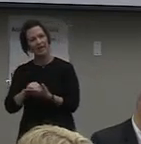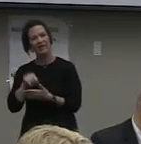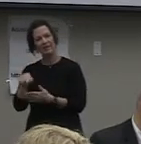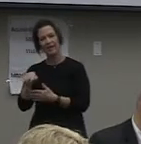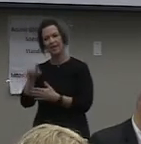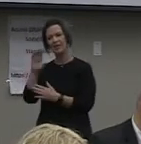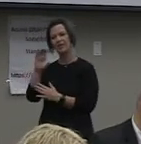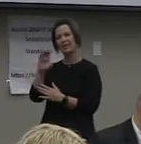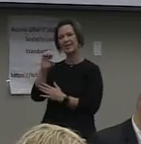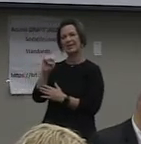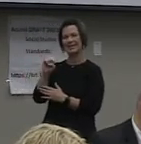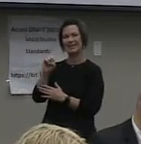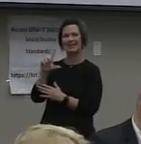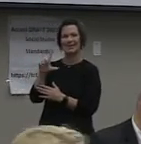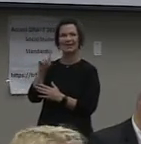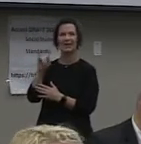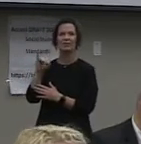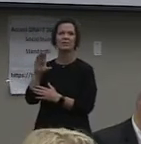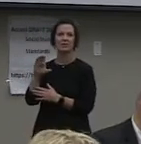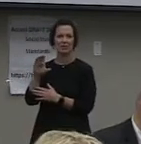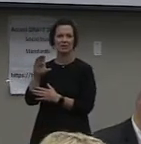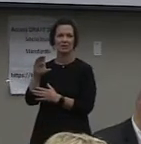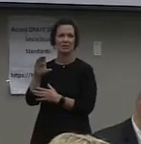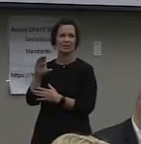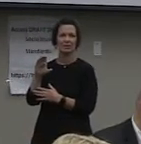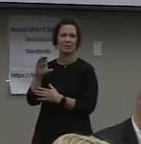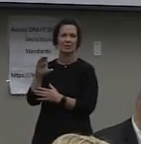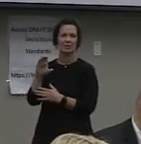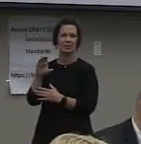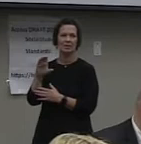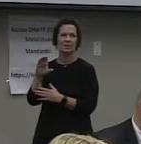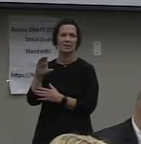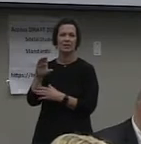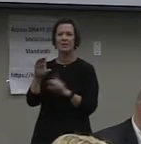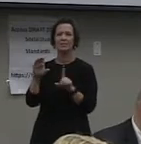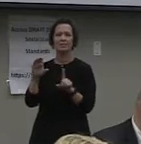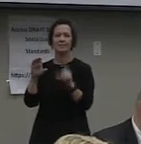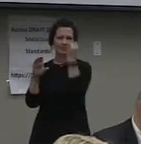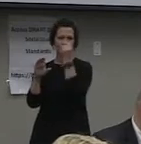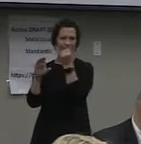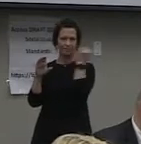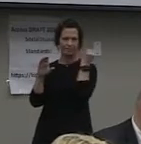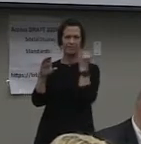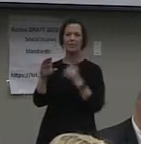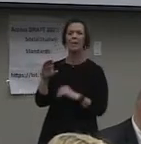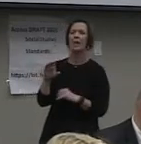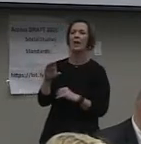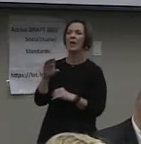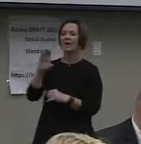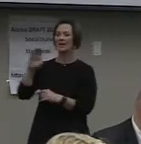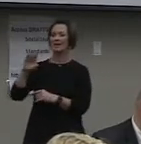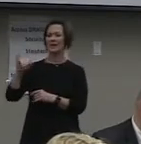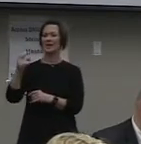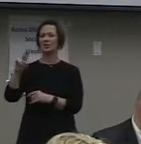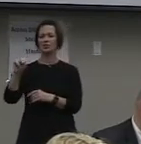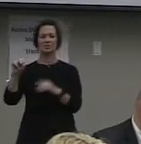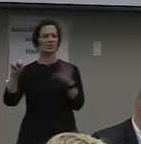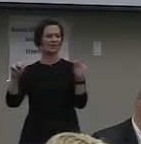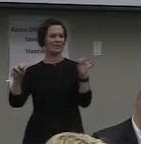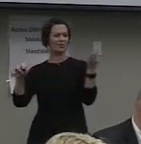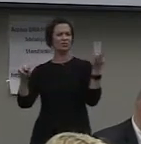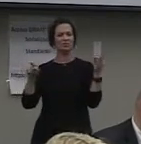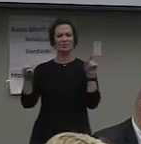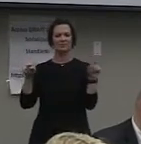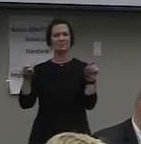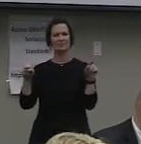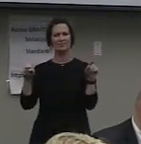Celtic in their origins. To say that, you know, Cajuns are French, it's like saying that Irish